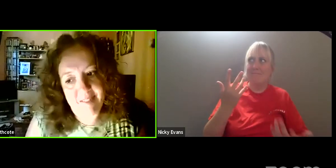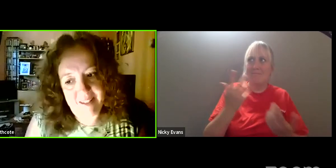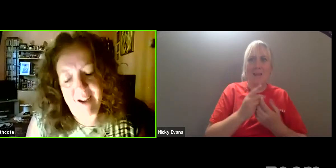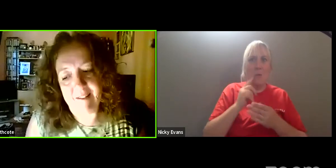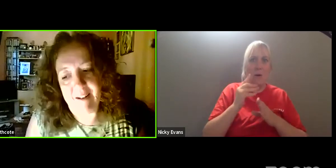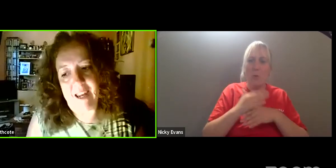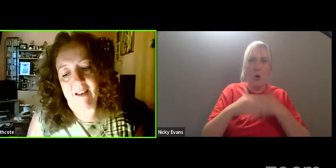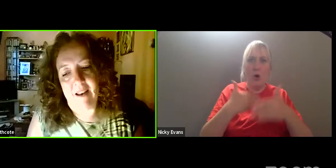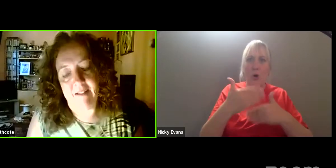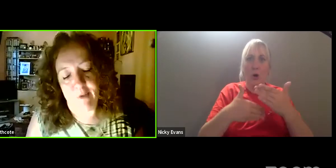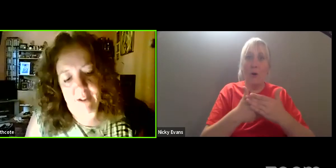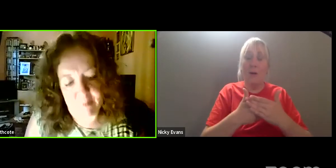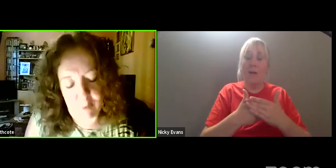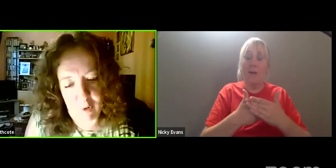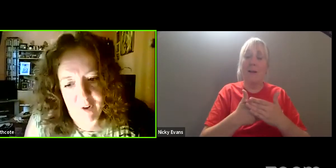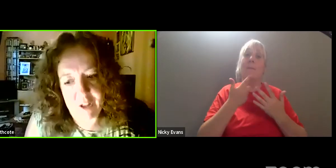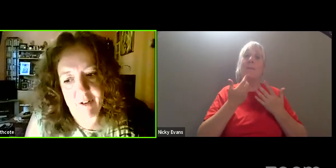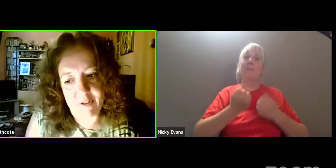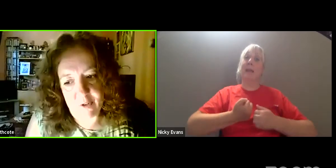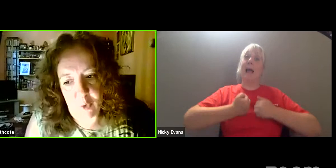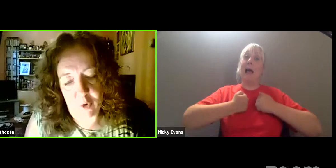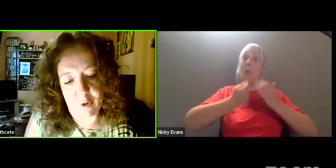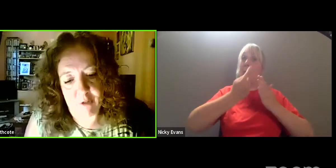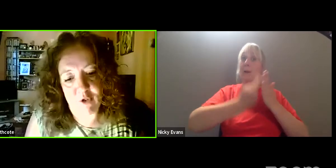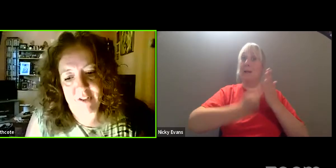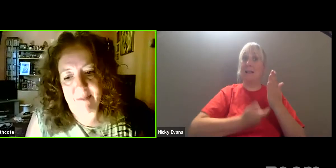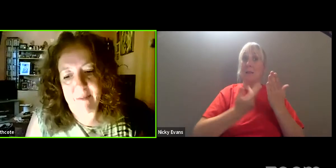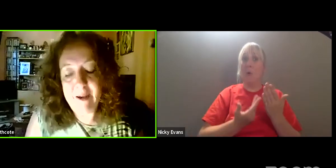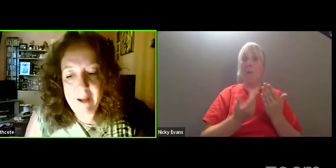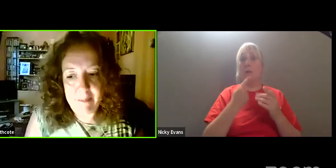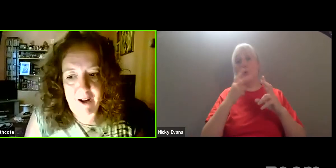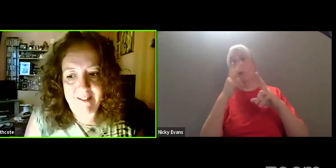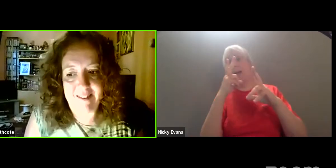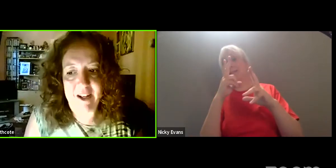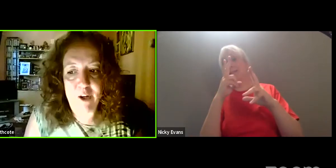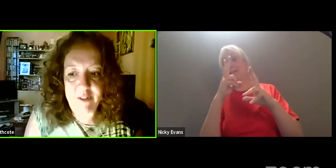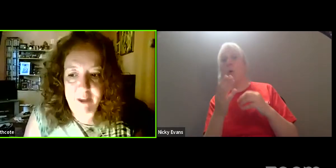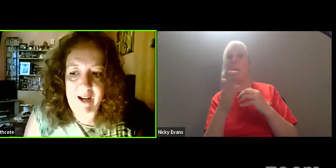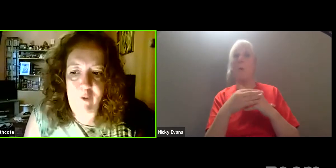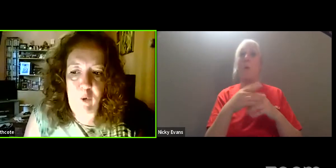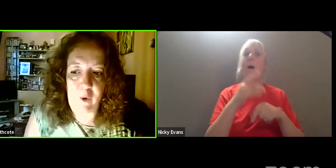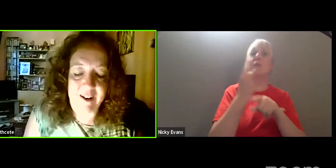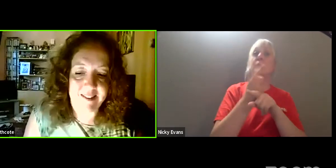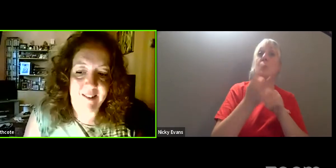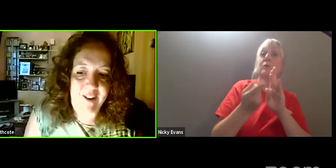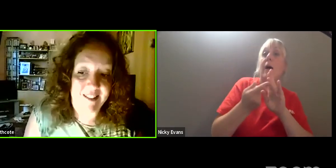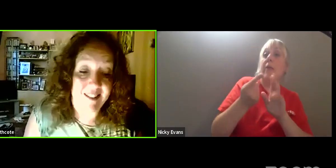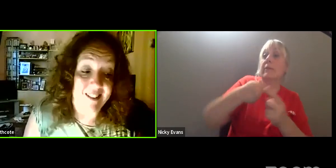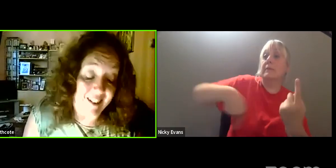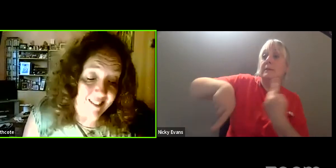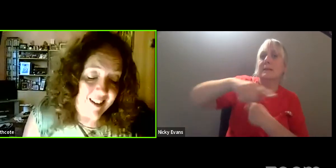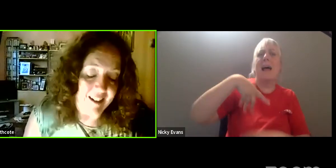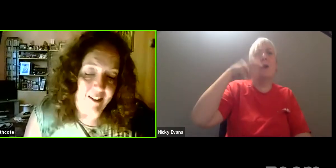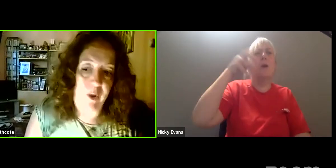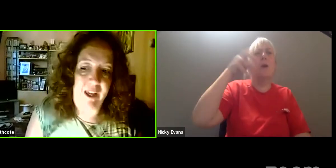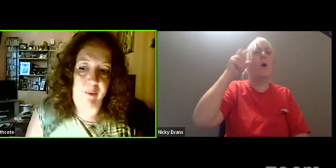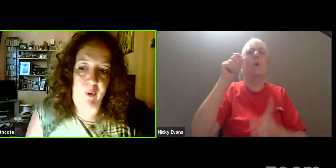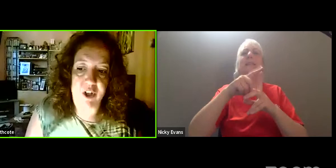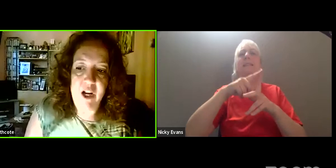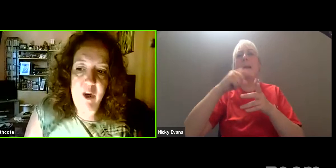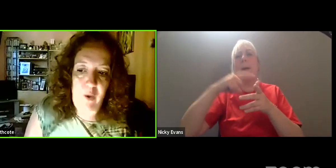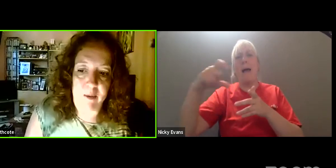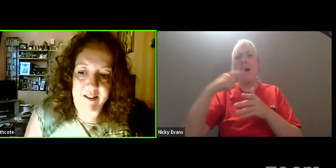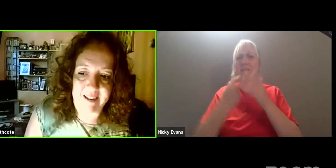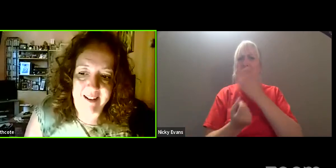our policy currently is to explore further and to talk to other interested parties. I know DPAC have organised an event to discuss it next week,